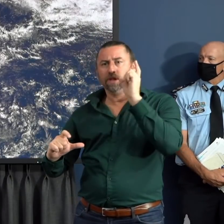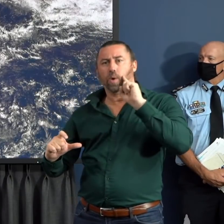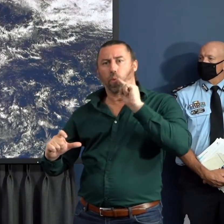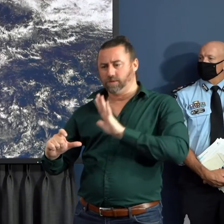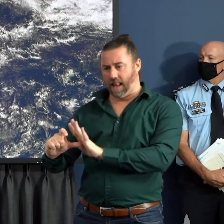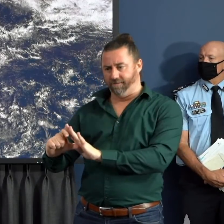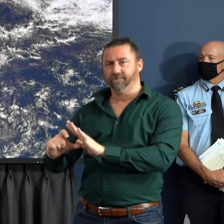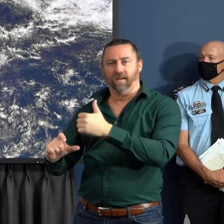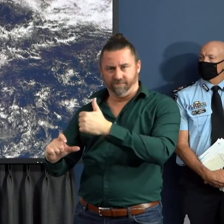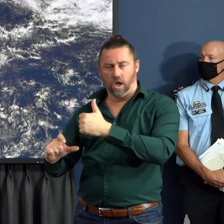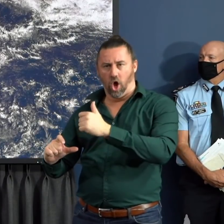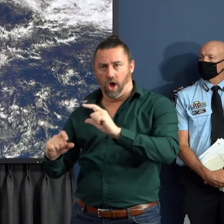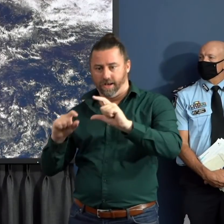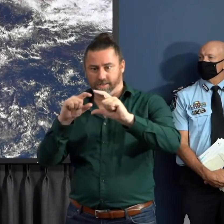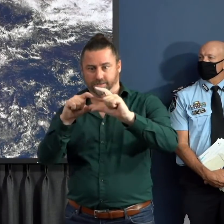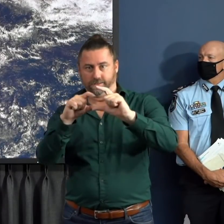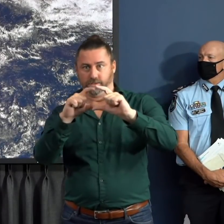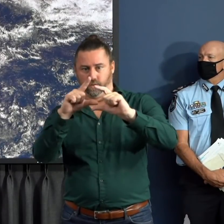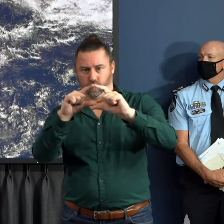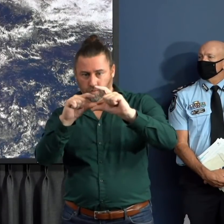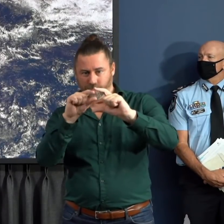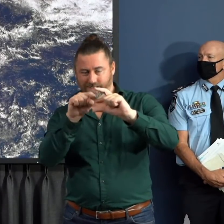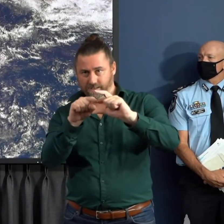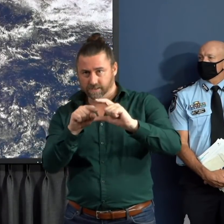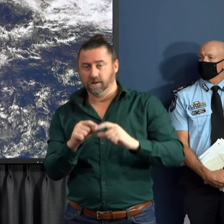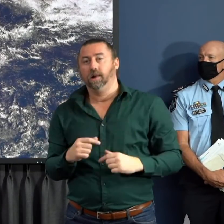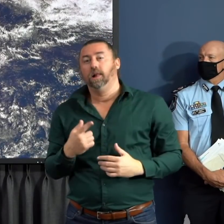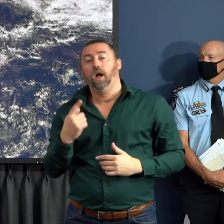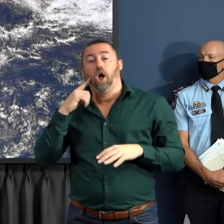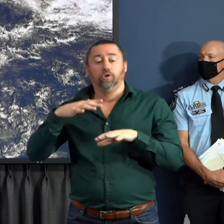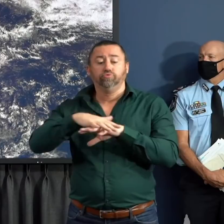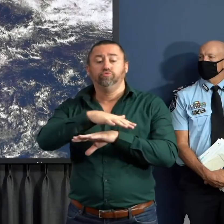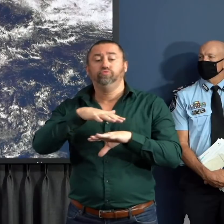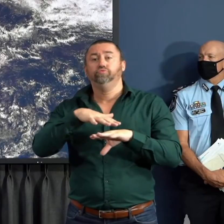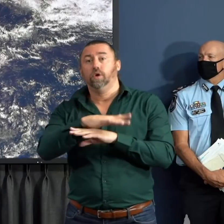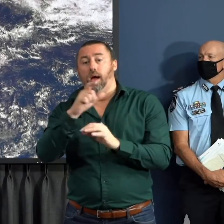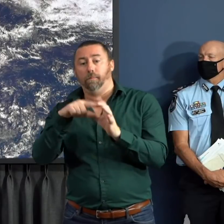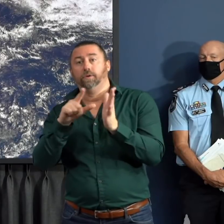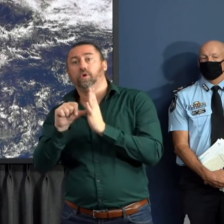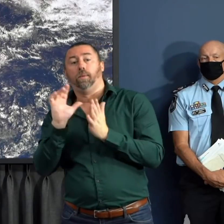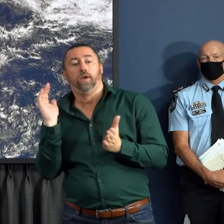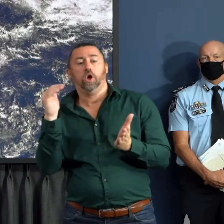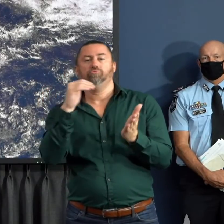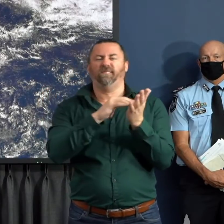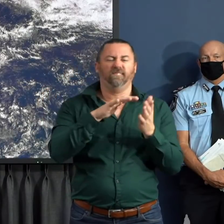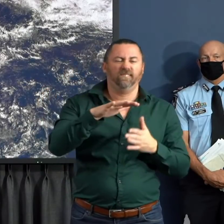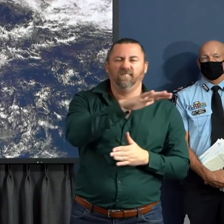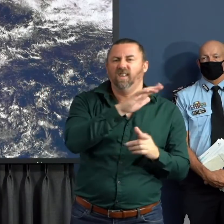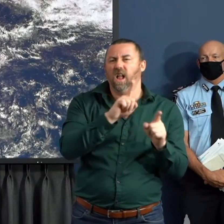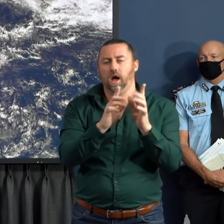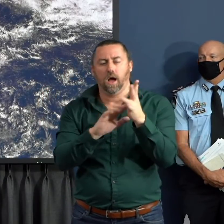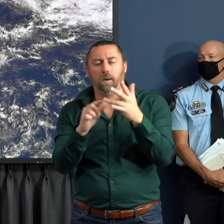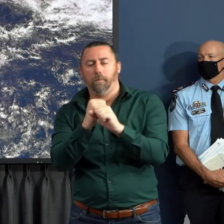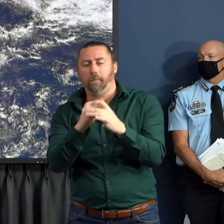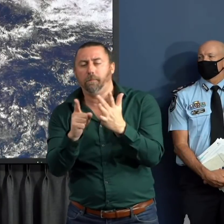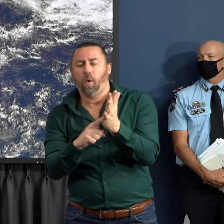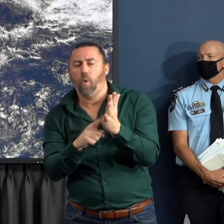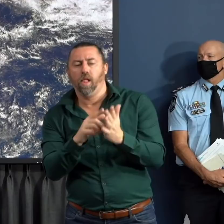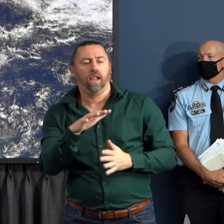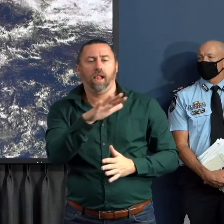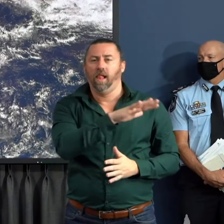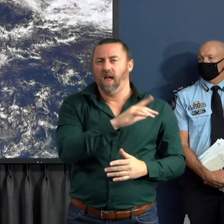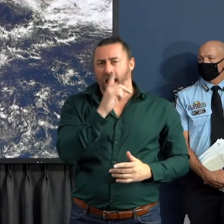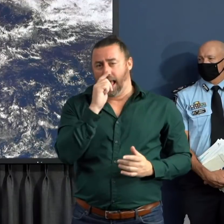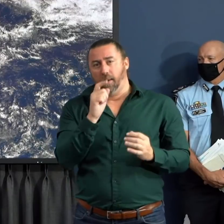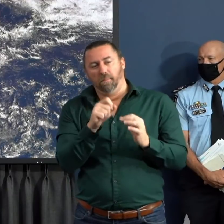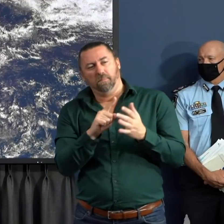it takes somewhere between 16 to 24 hours, depending on what part of Brisbane you are in, for the water to